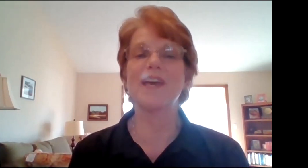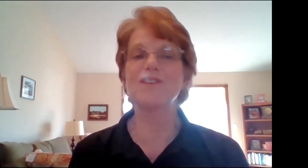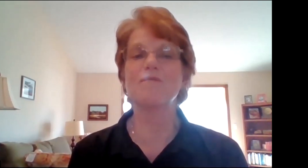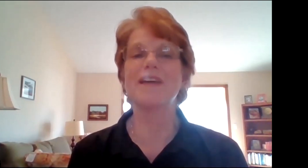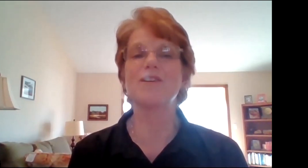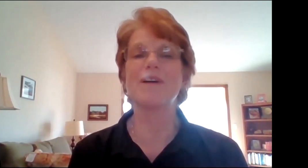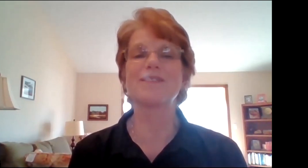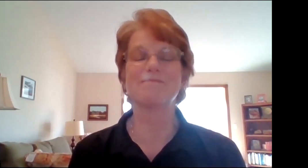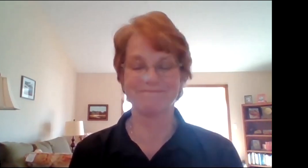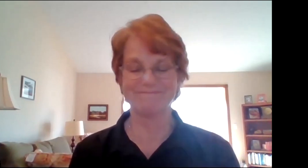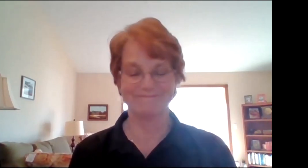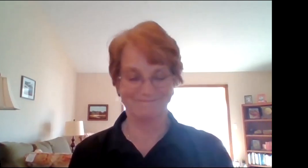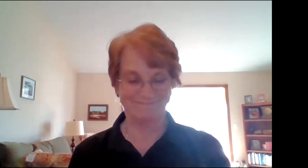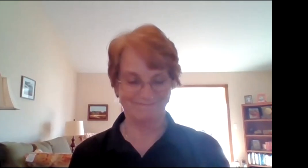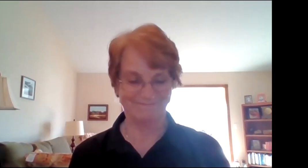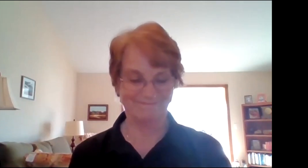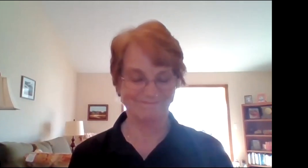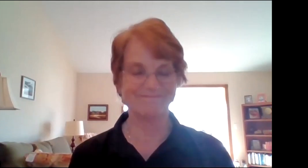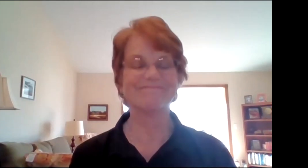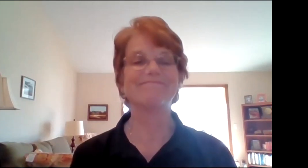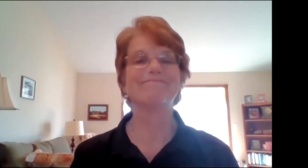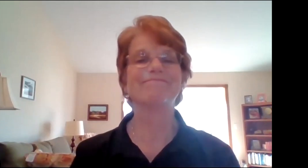Thank you for being here, Beth. Come